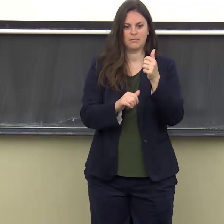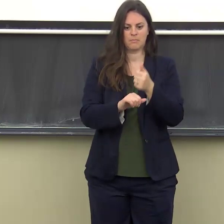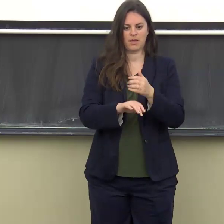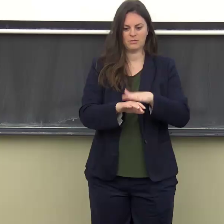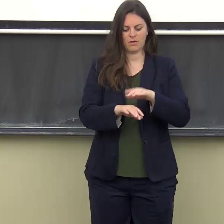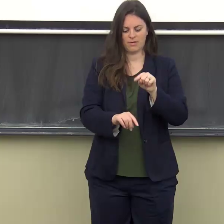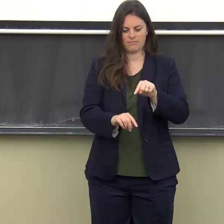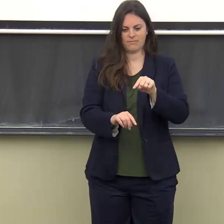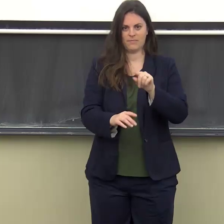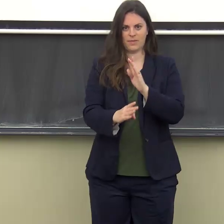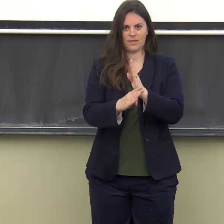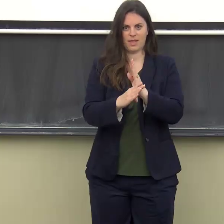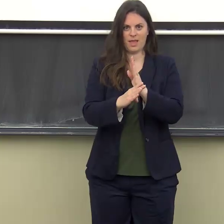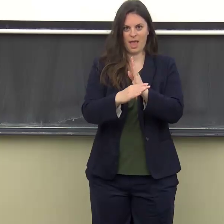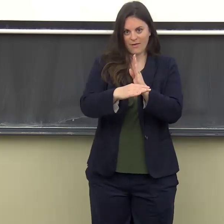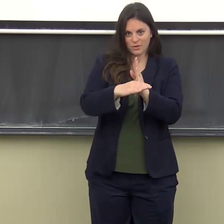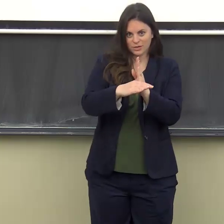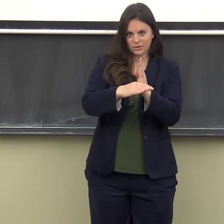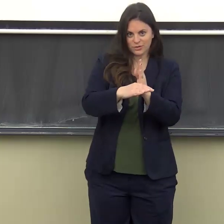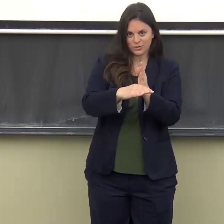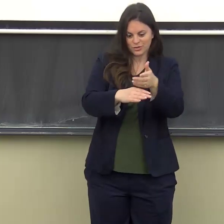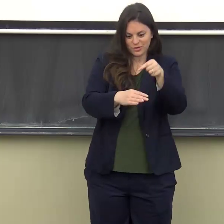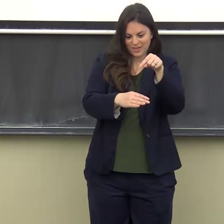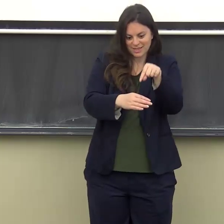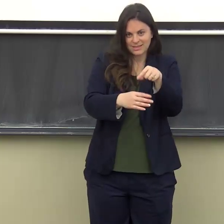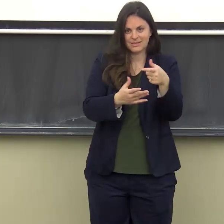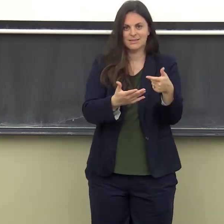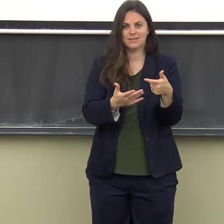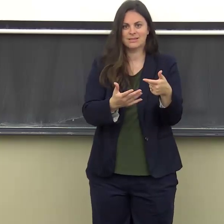than the data, right? And it would be a